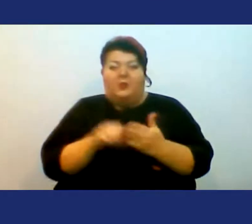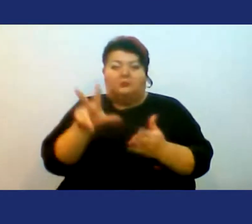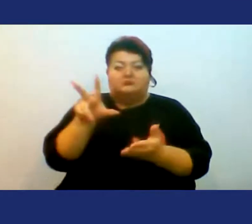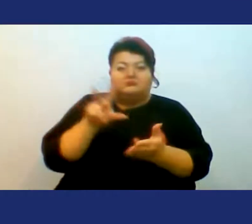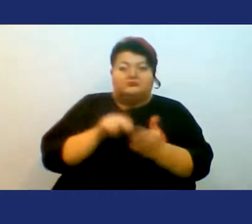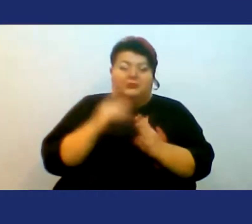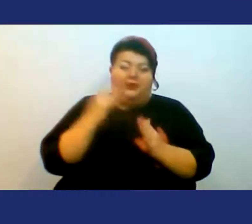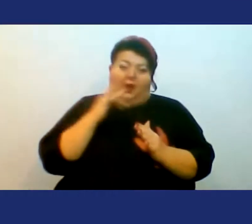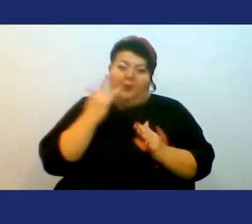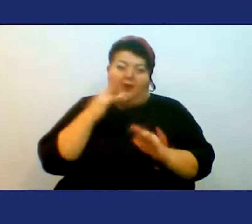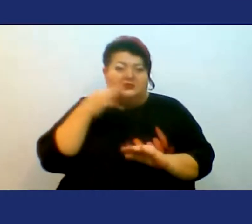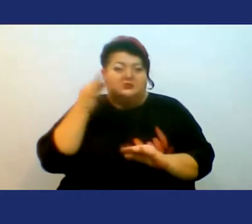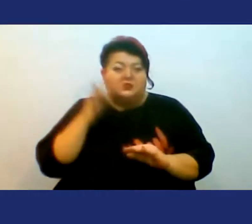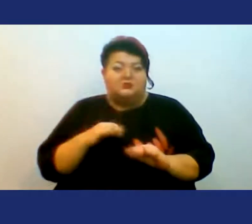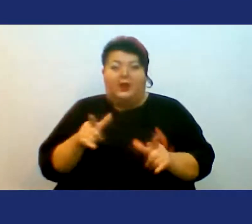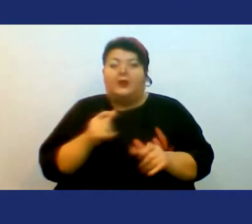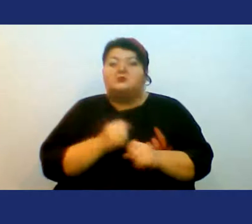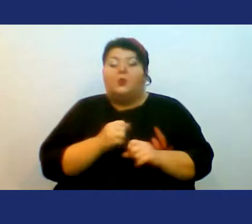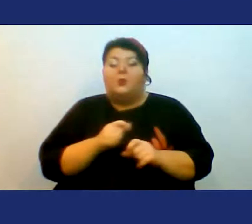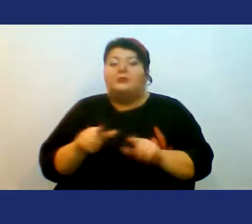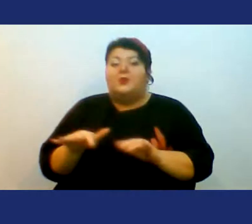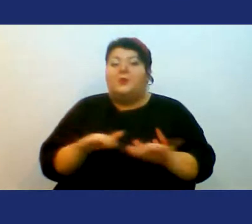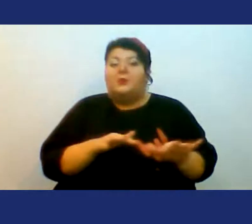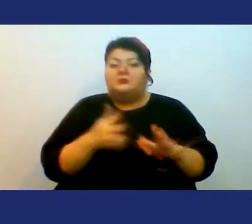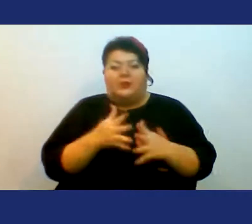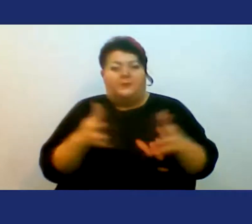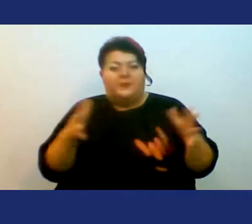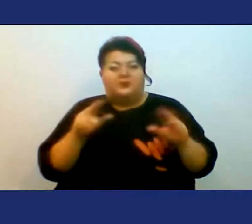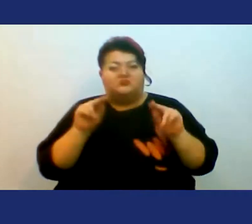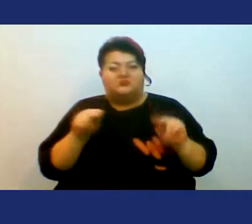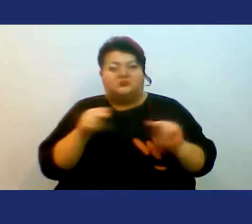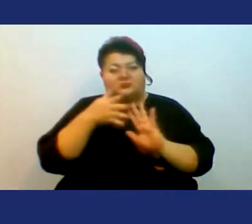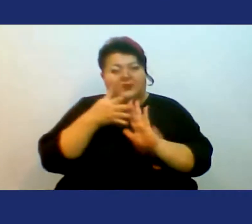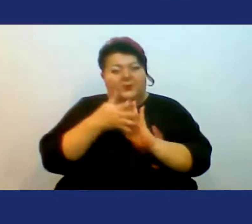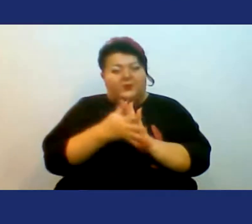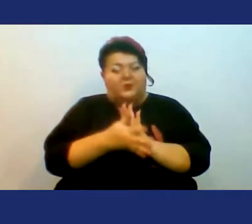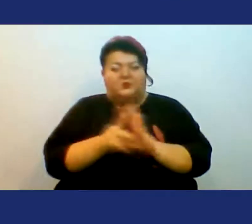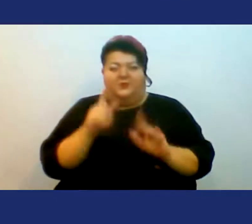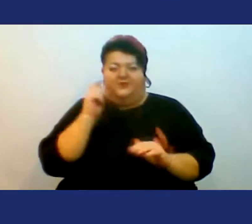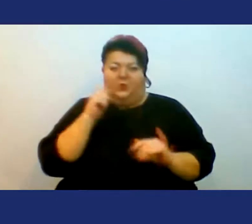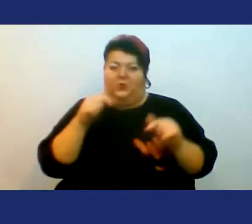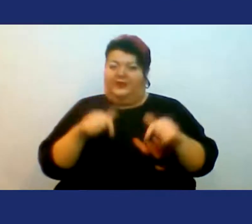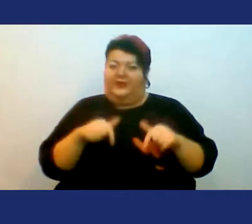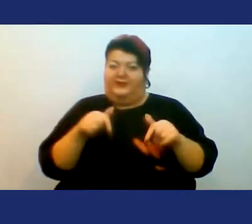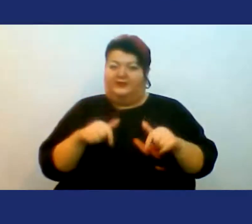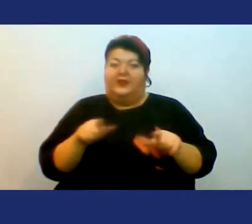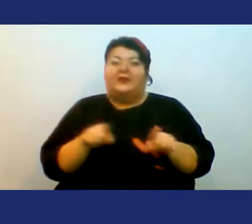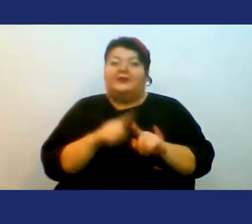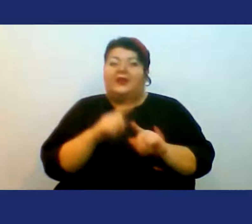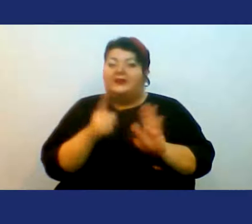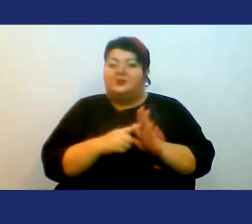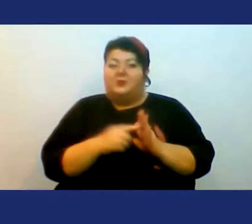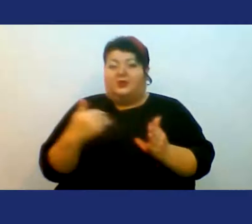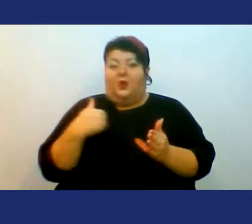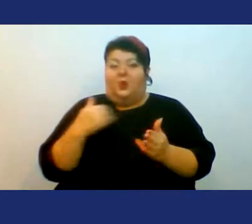Ukrainian one? What could be adapted here in Ukraine, how to make it more transparent and fair in Ukraine.